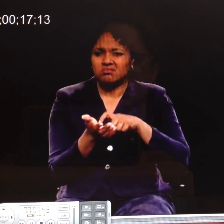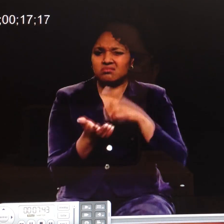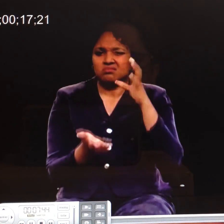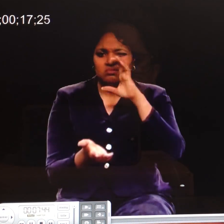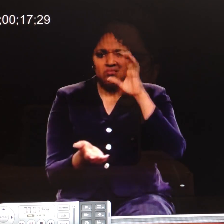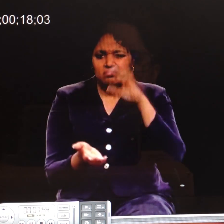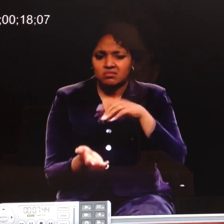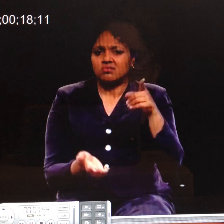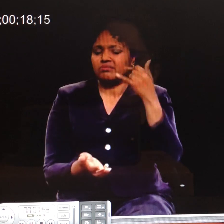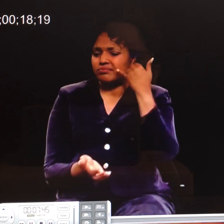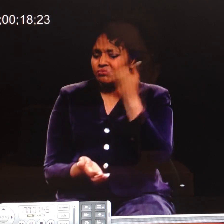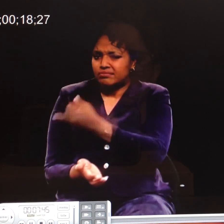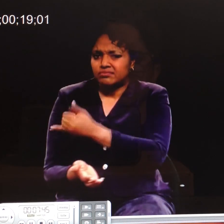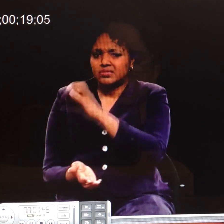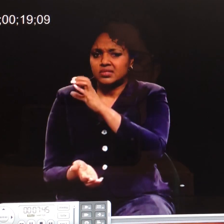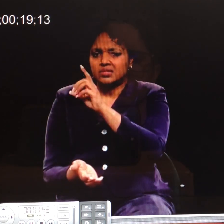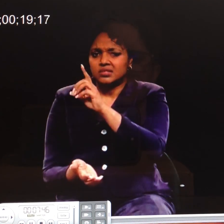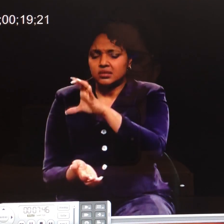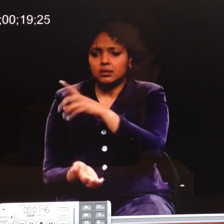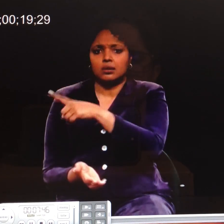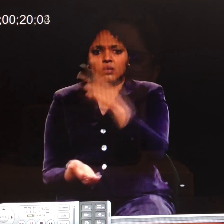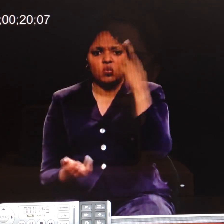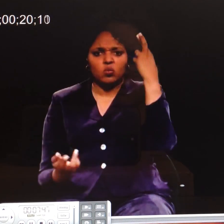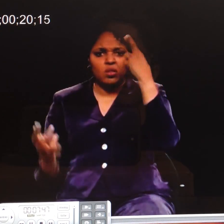So then he heard of another doctor.